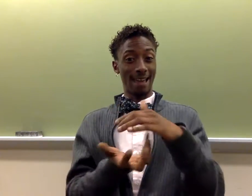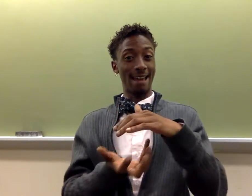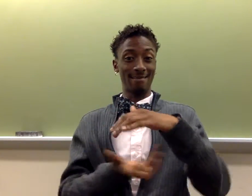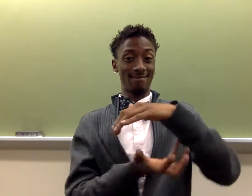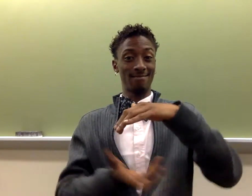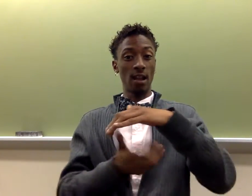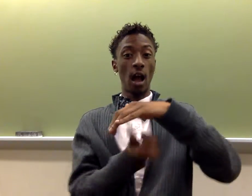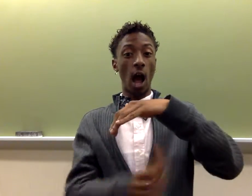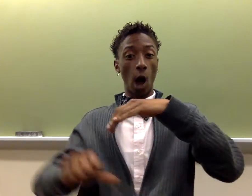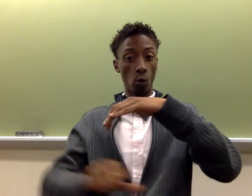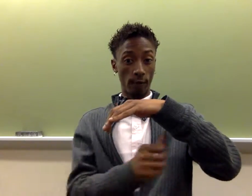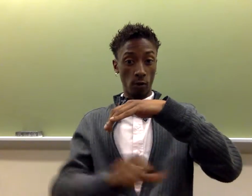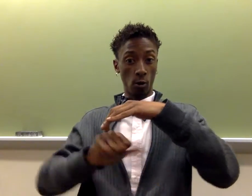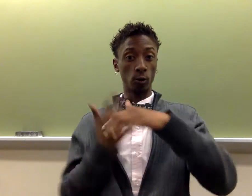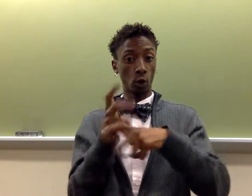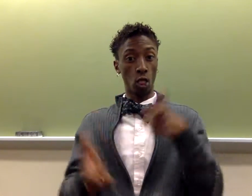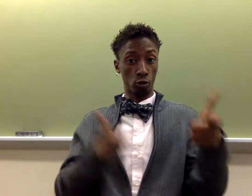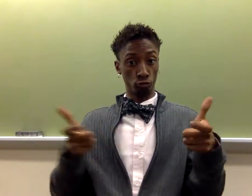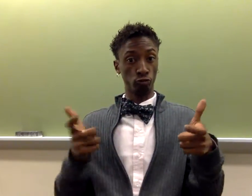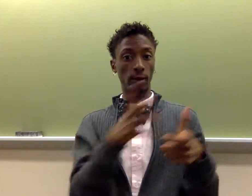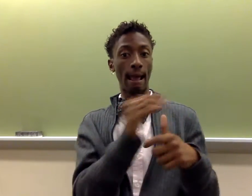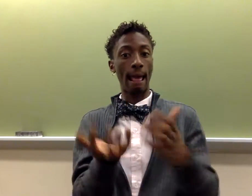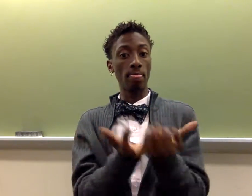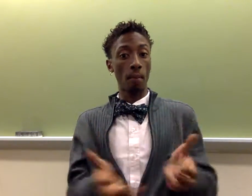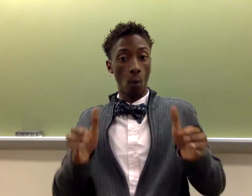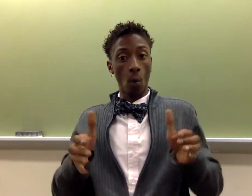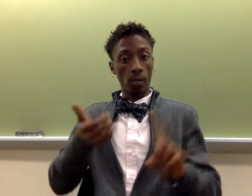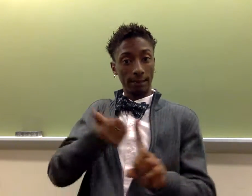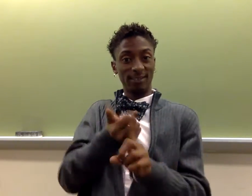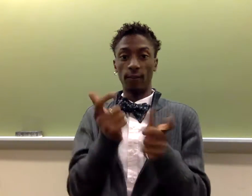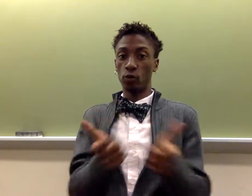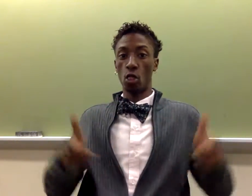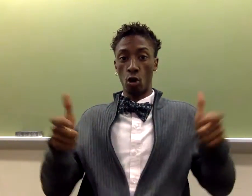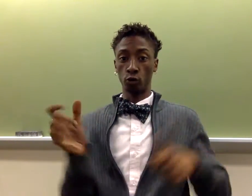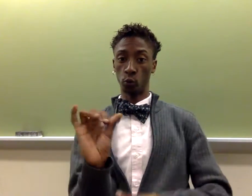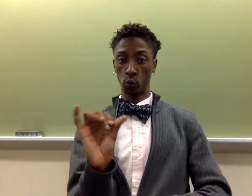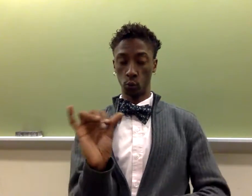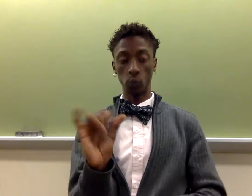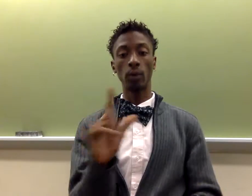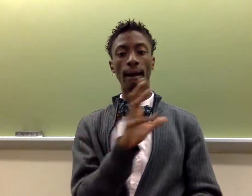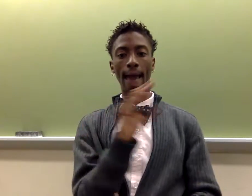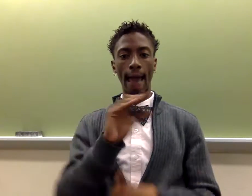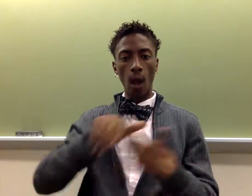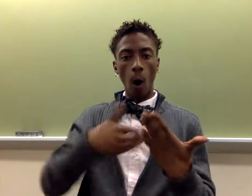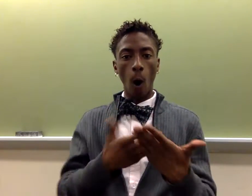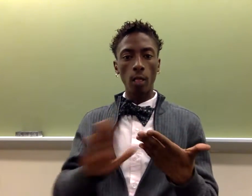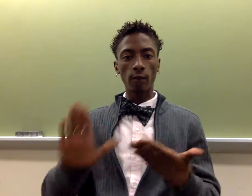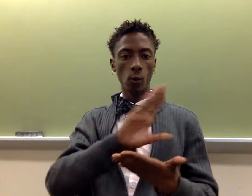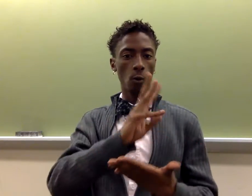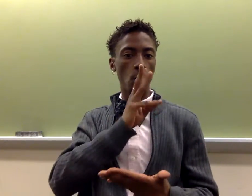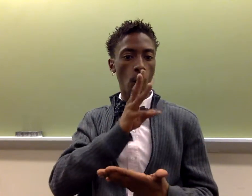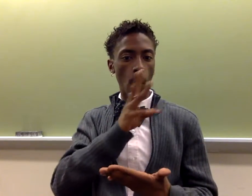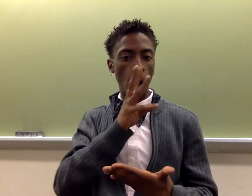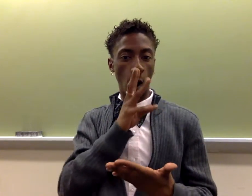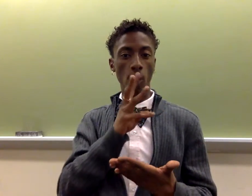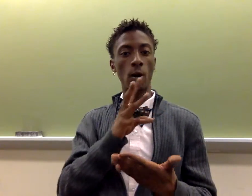very large one. And the bowl is very large, and all of your water comes from that